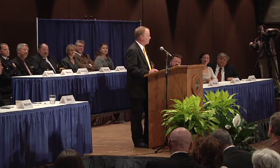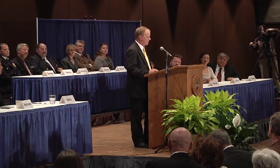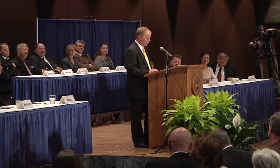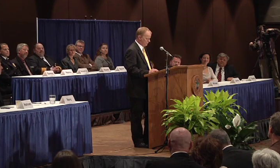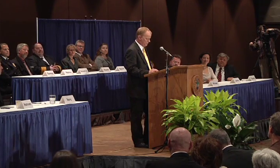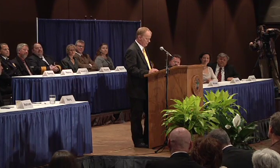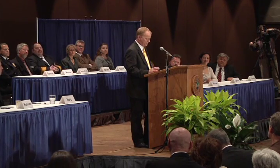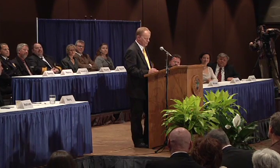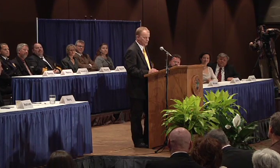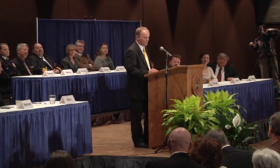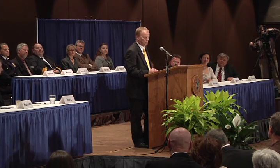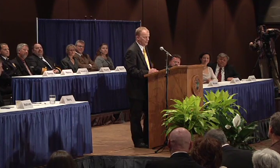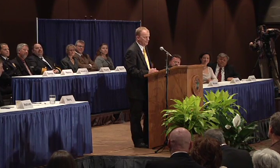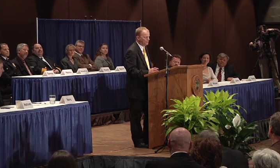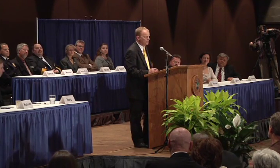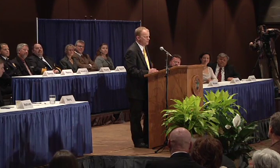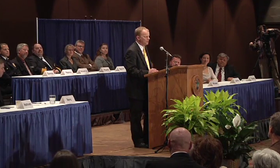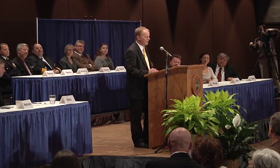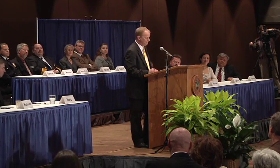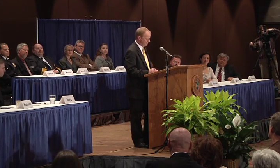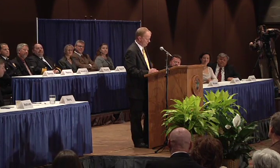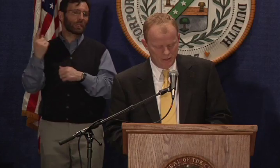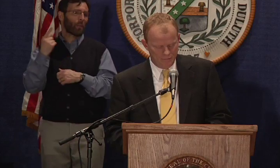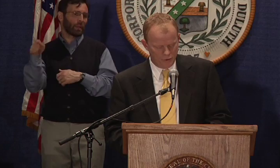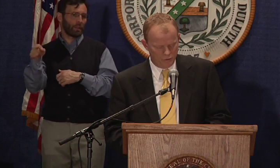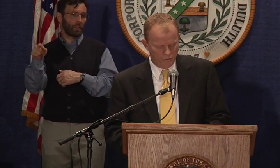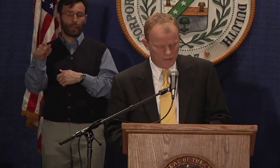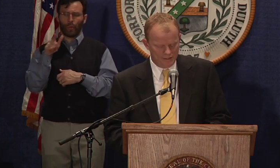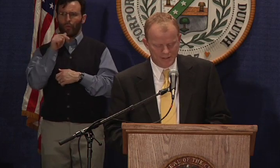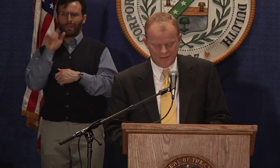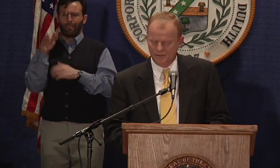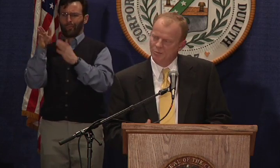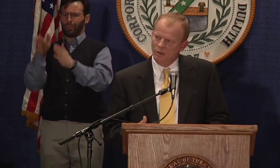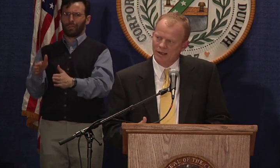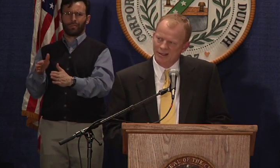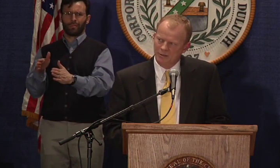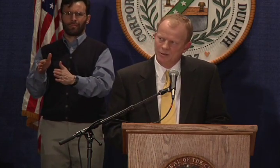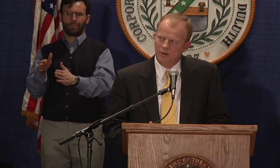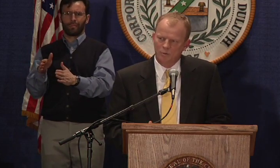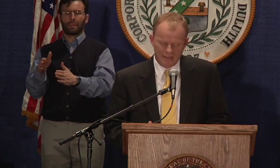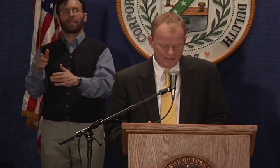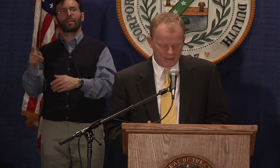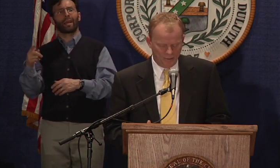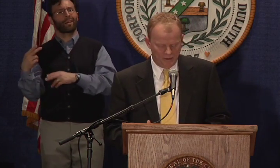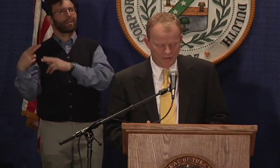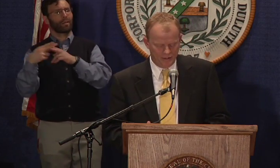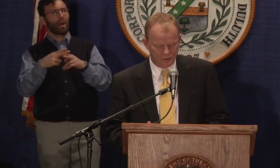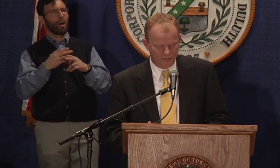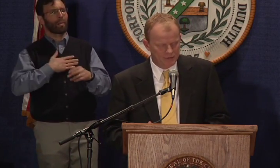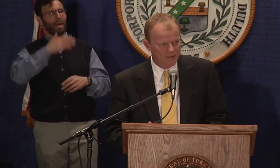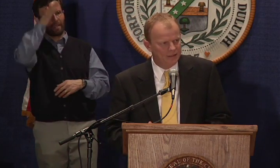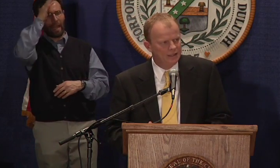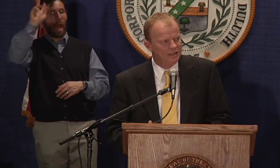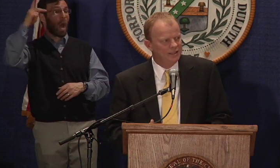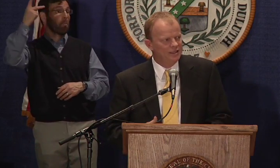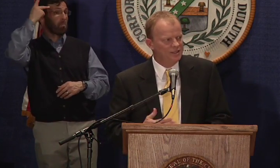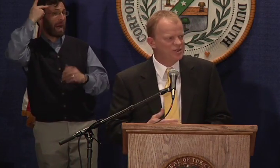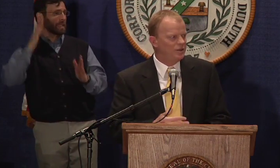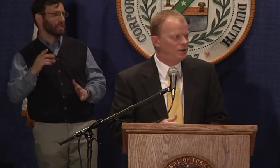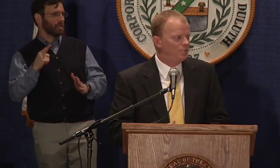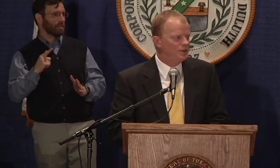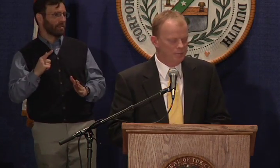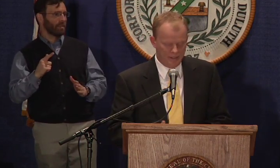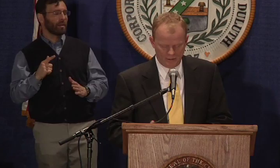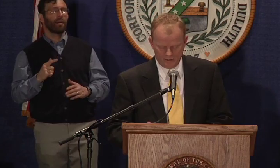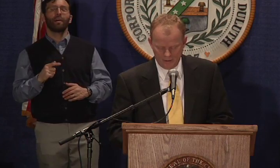casual conversation with someone, and whoever that individual was either implied or called my dad a politician. And in